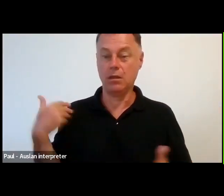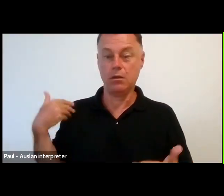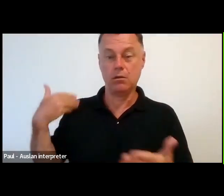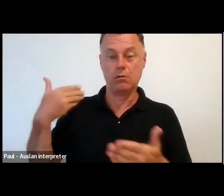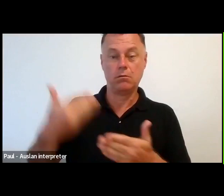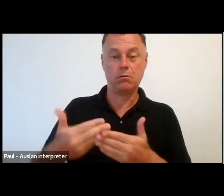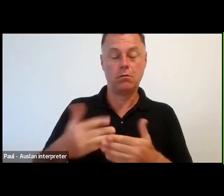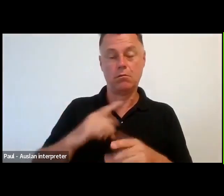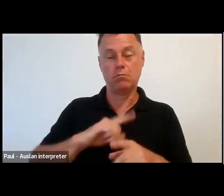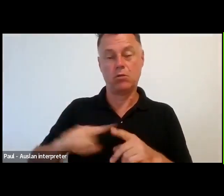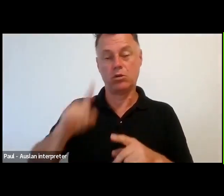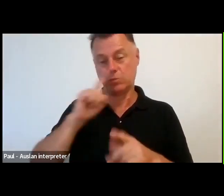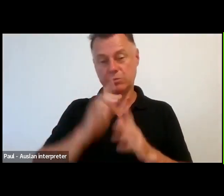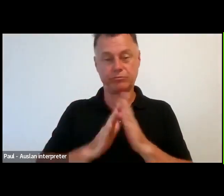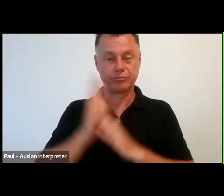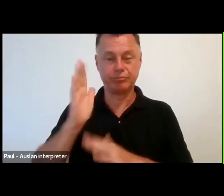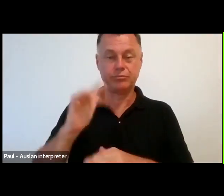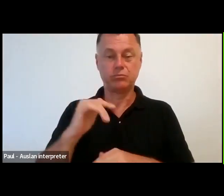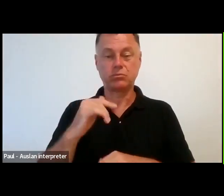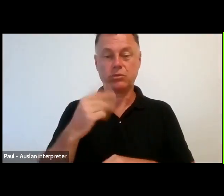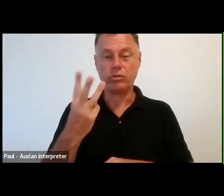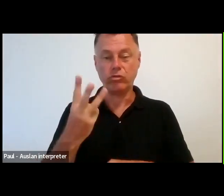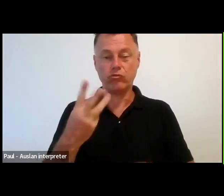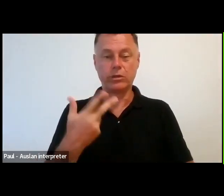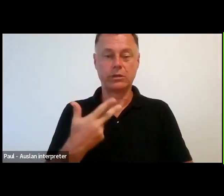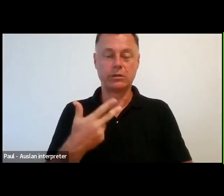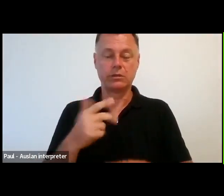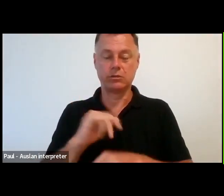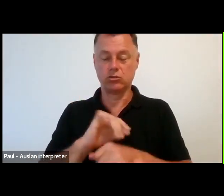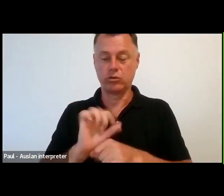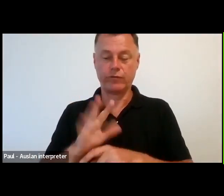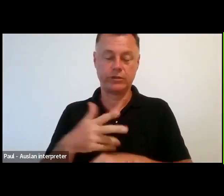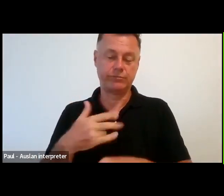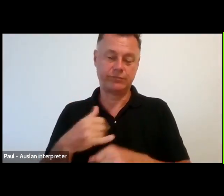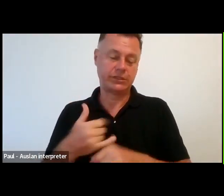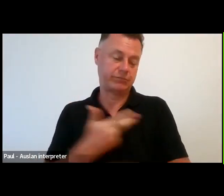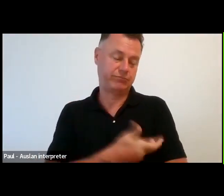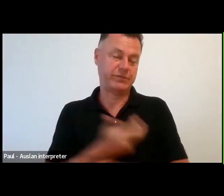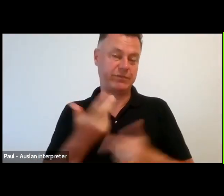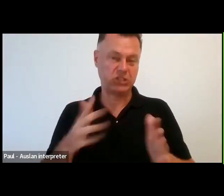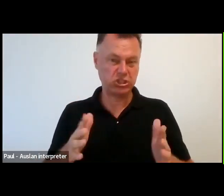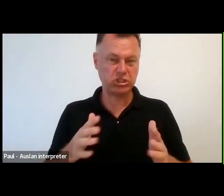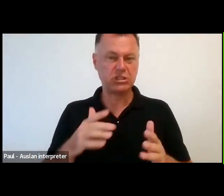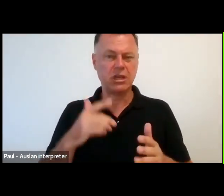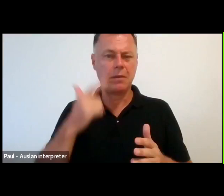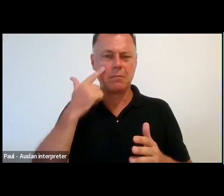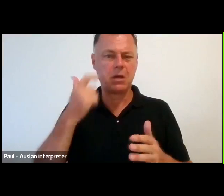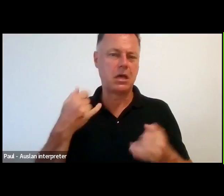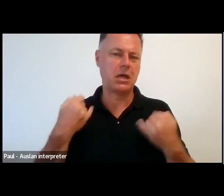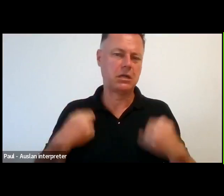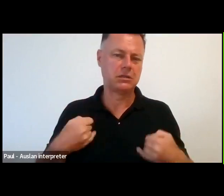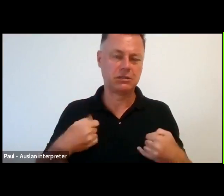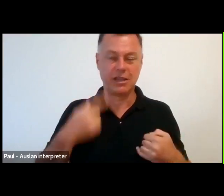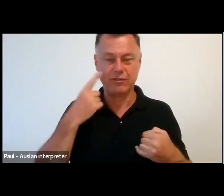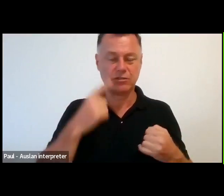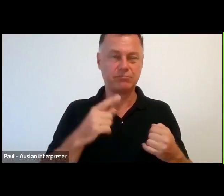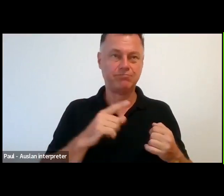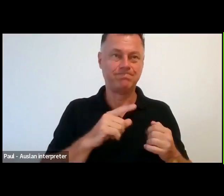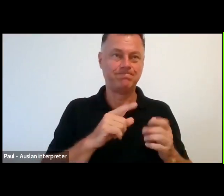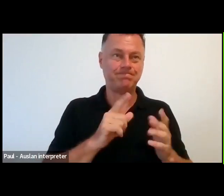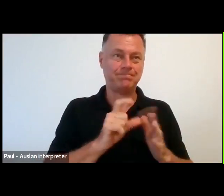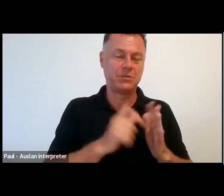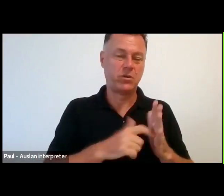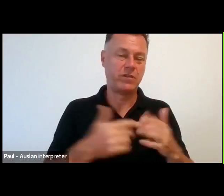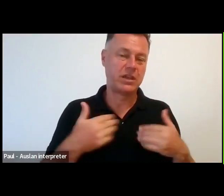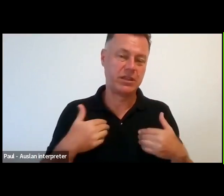disease, and that's fine. You manage yourself at home, and there's lots of tips on the state government's website and links from our